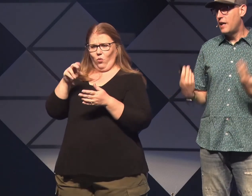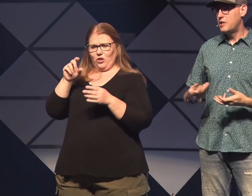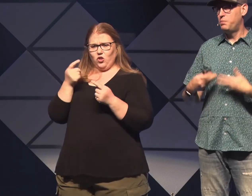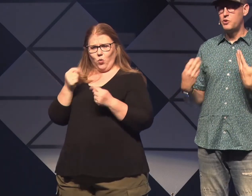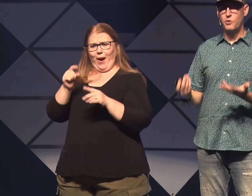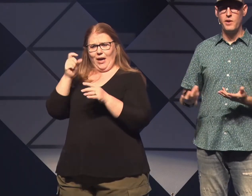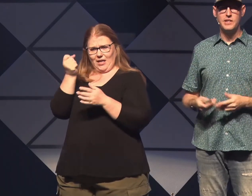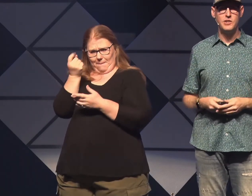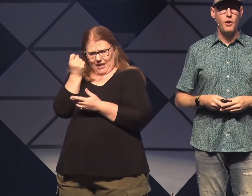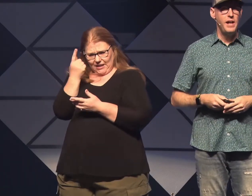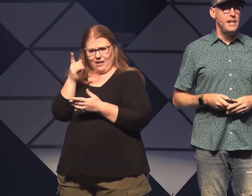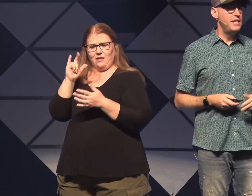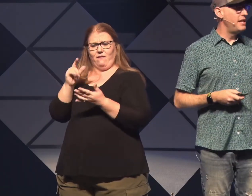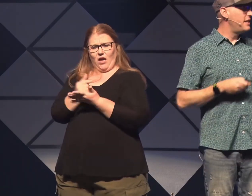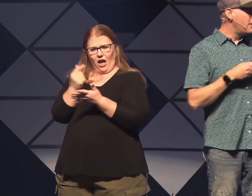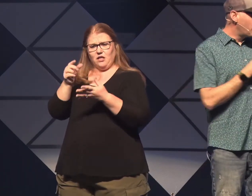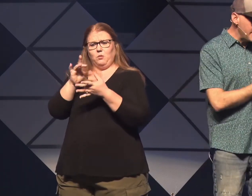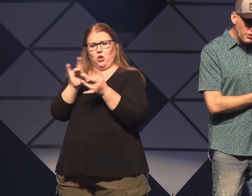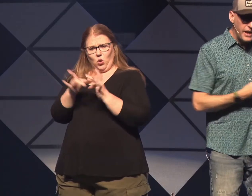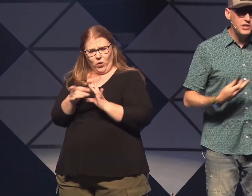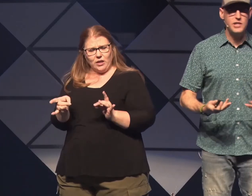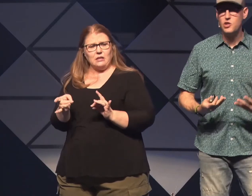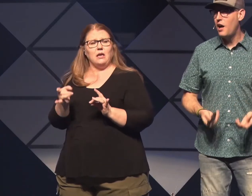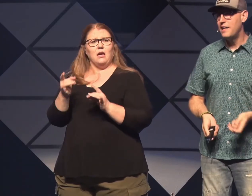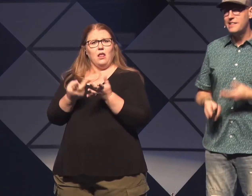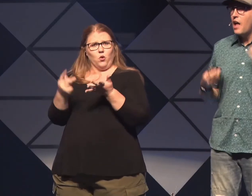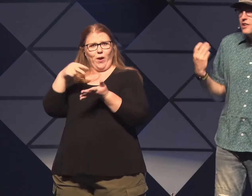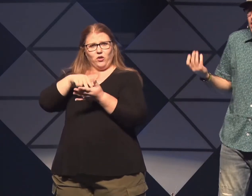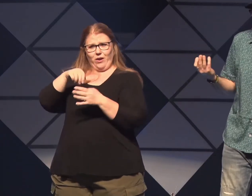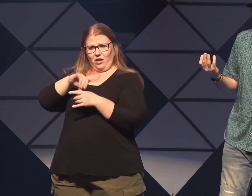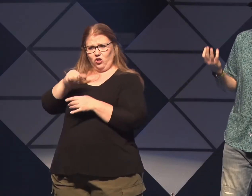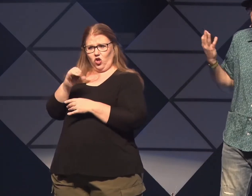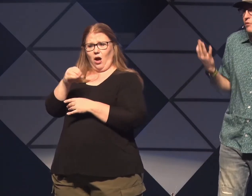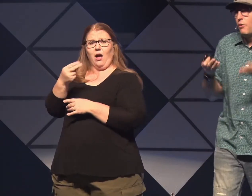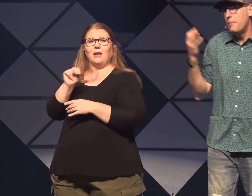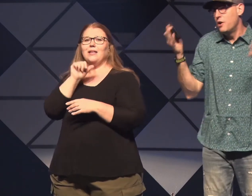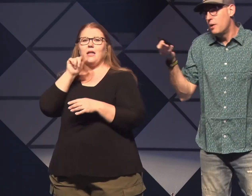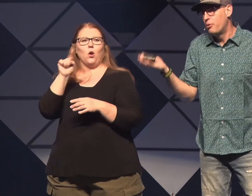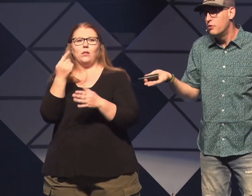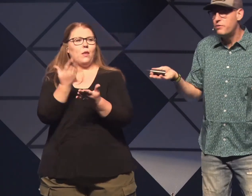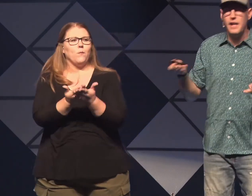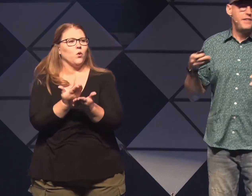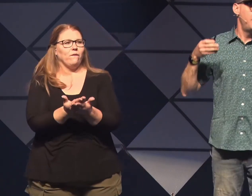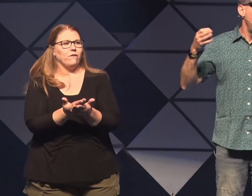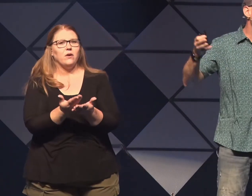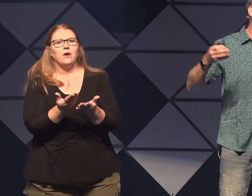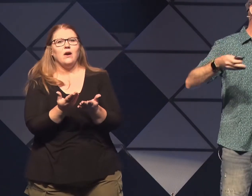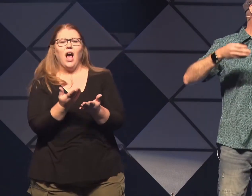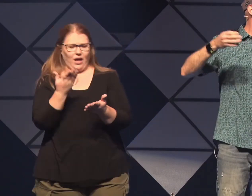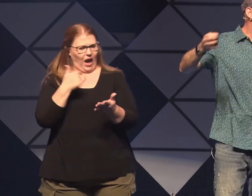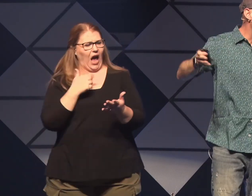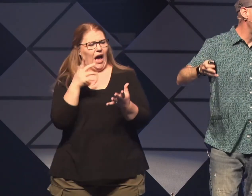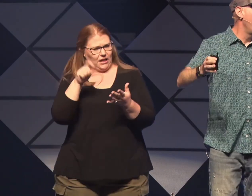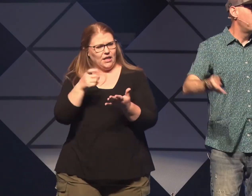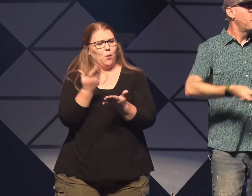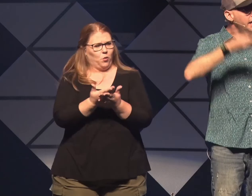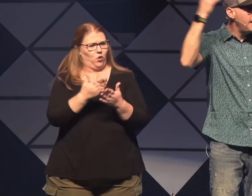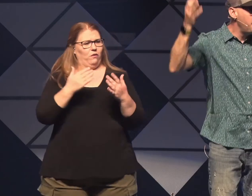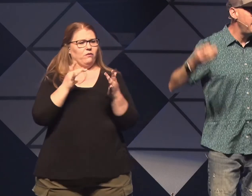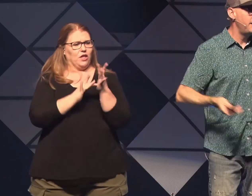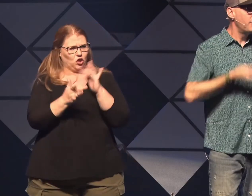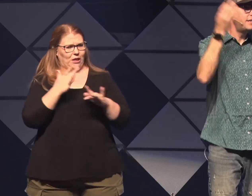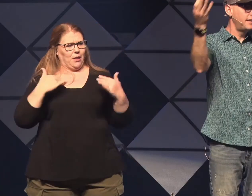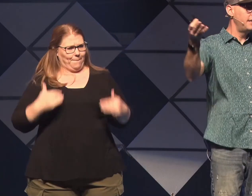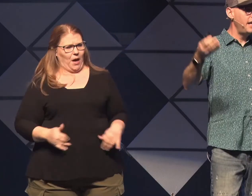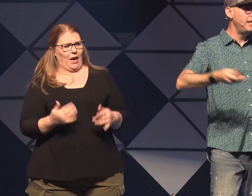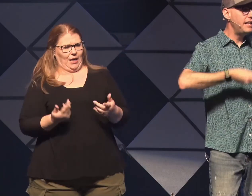the gospel stories. And so the resurrection in John is not just this proof. Oh, I'm here to prove that Jesus, his body was